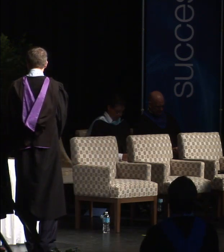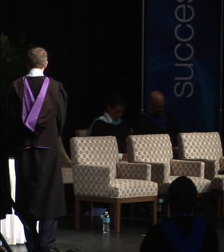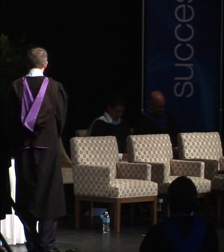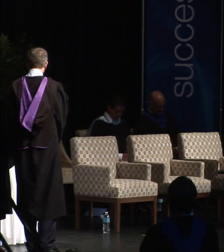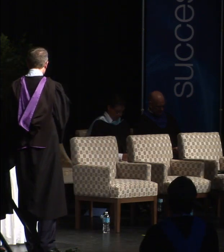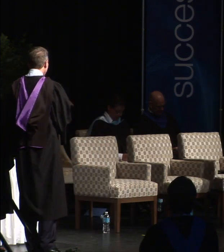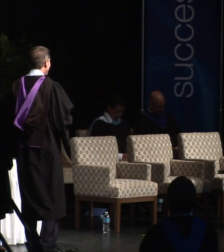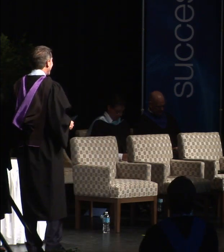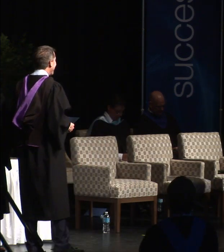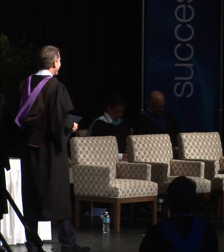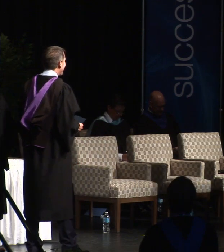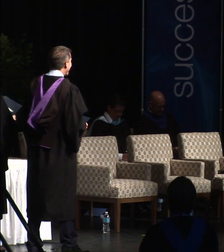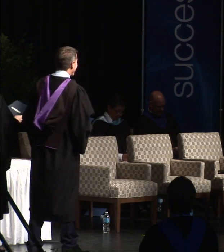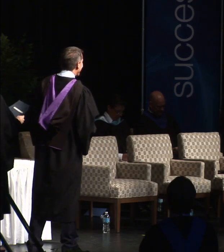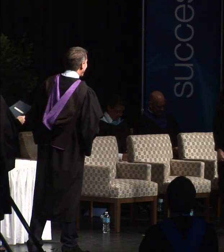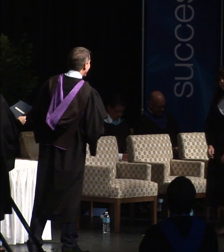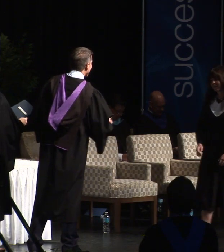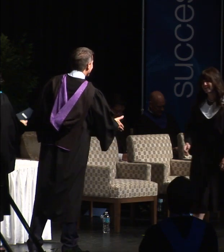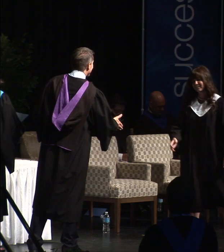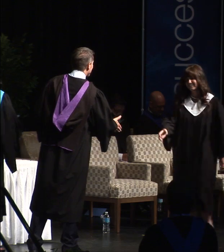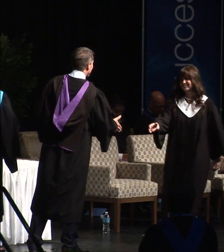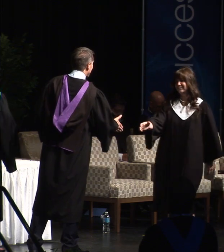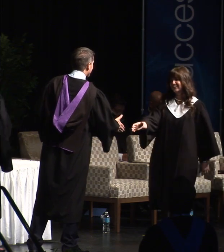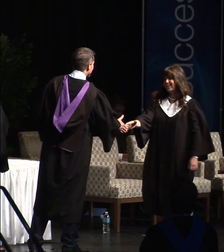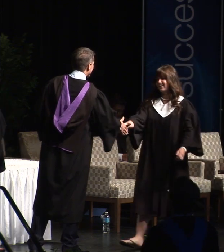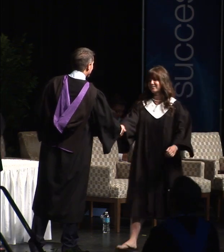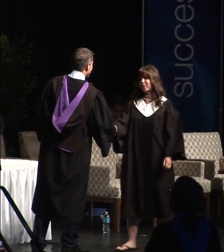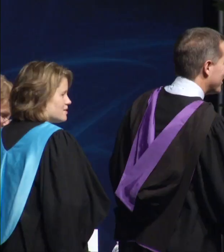Mary McDonald. Yeah.